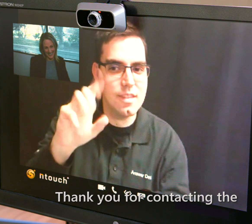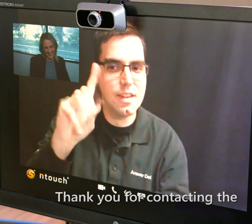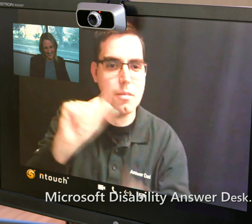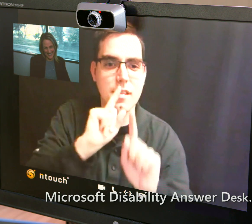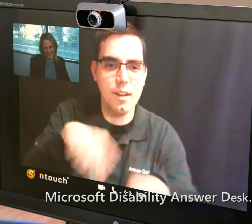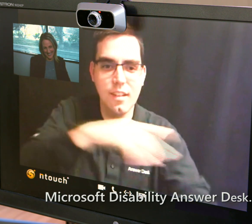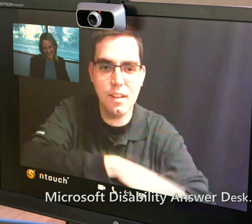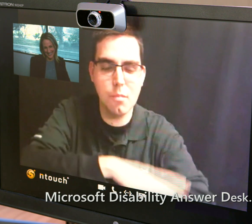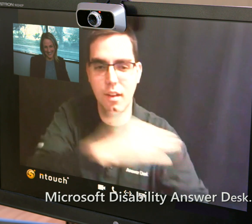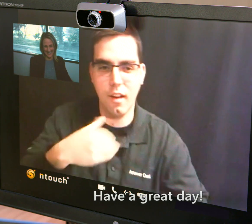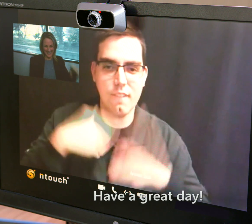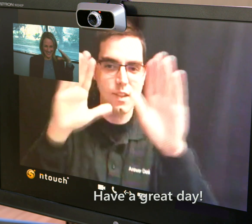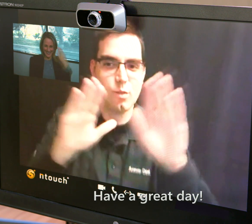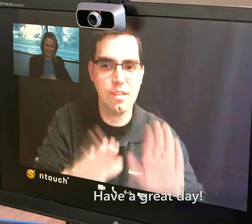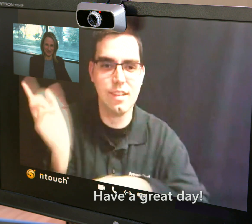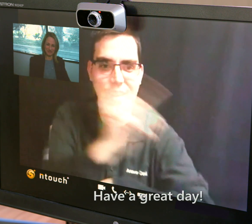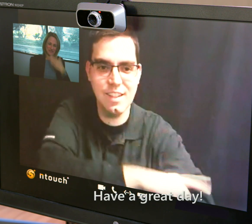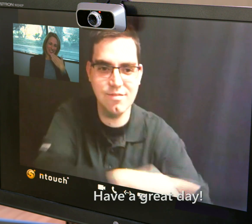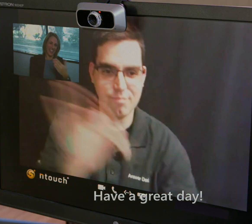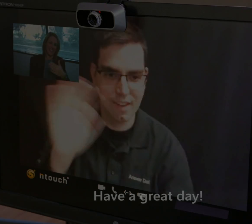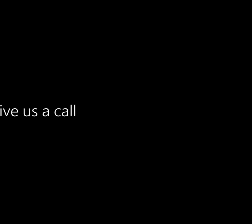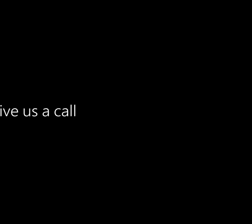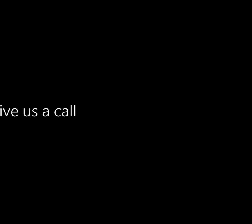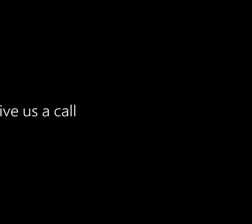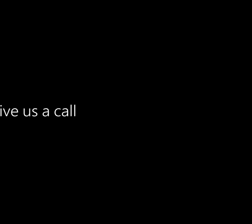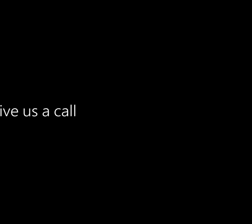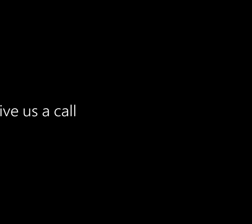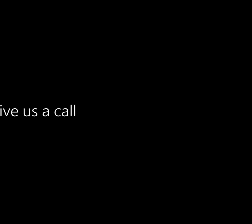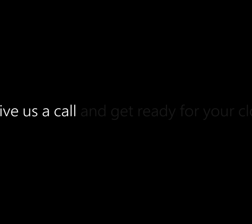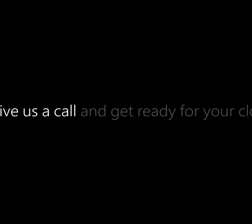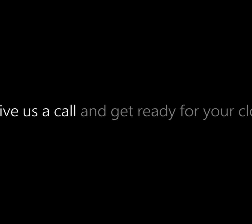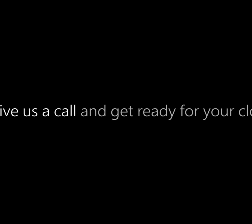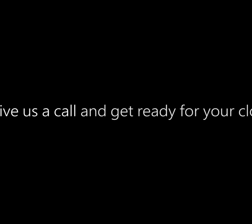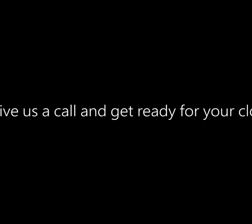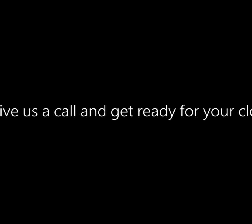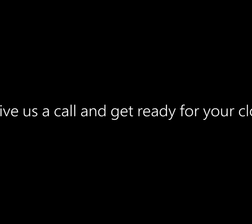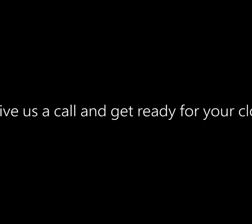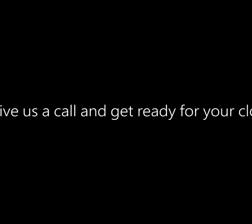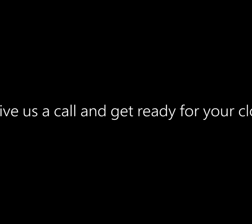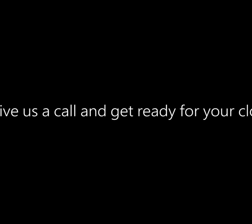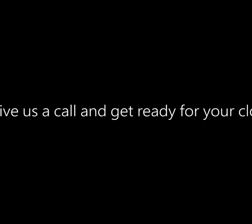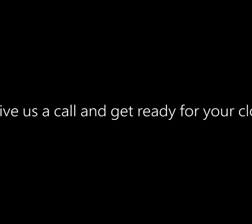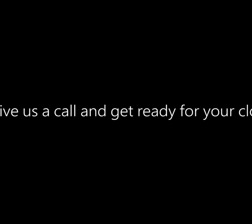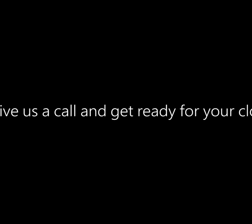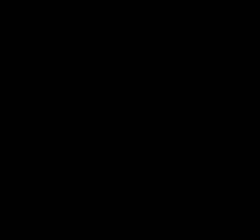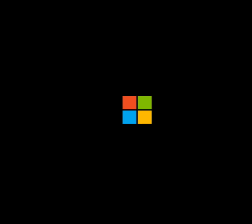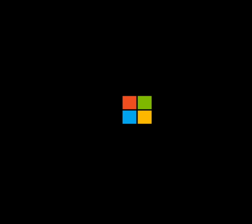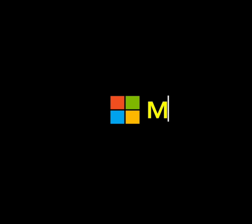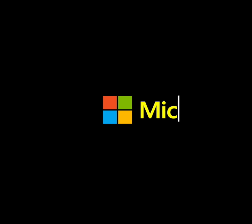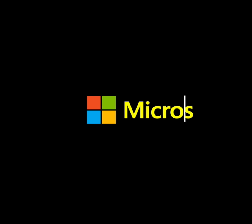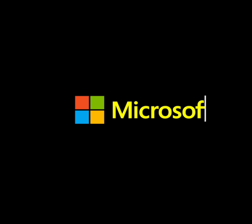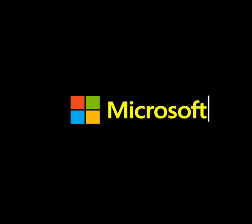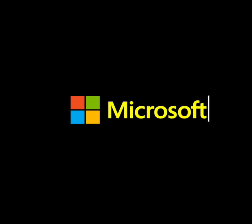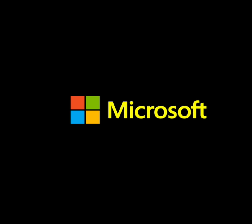Disability Answer Desk. Have a great day. He waves goodbye. On-screen reads, So give us a call and get ready for your close-up.